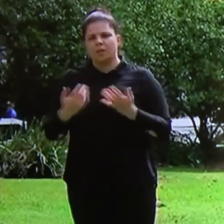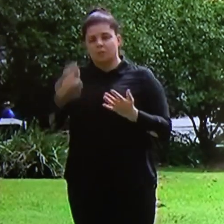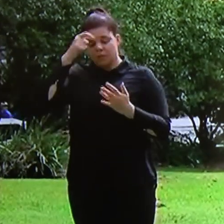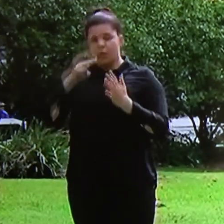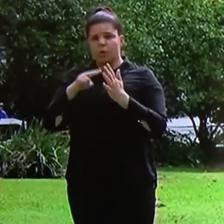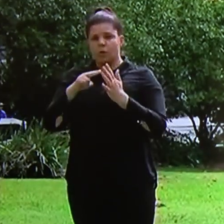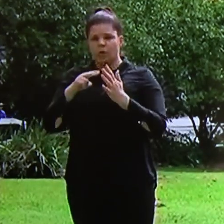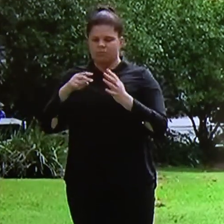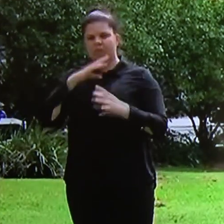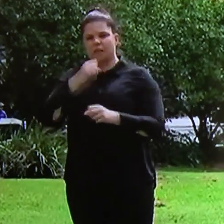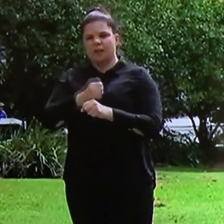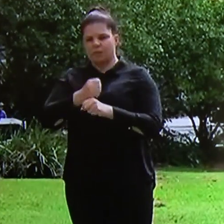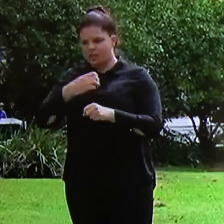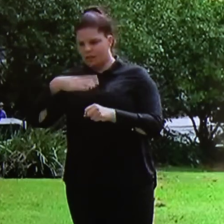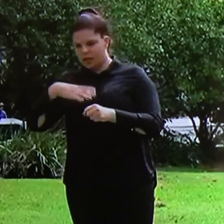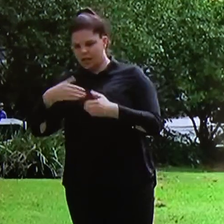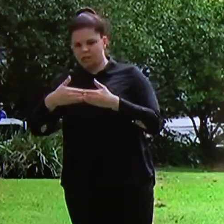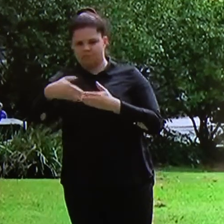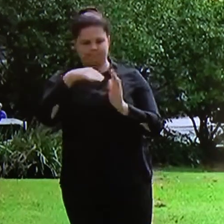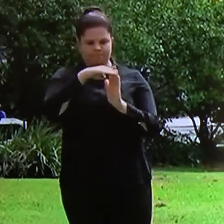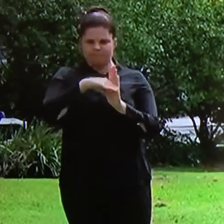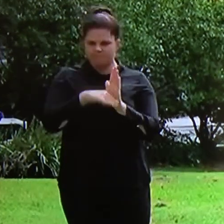Yeah. Yes.